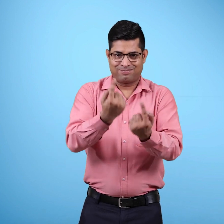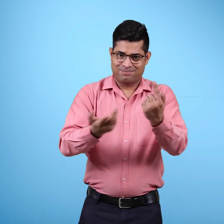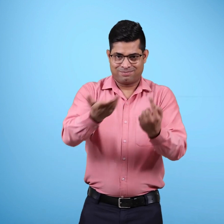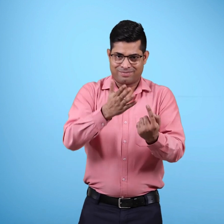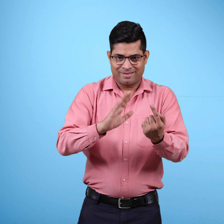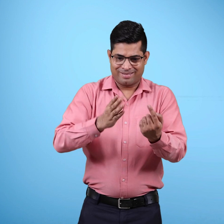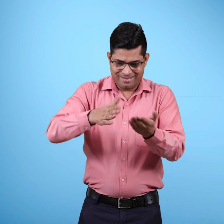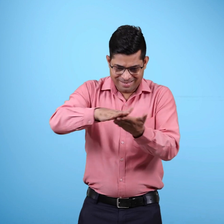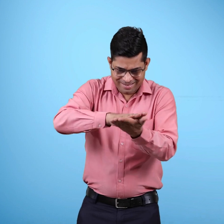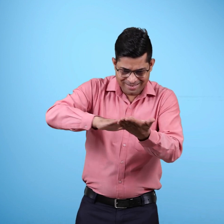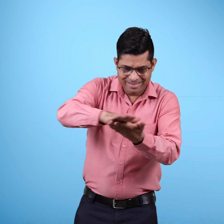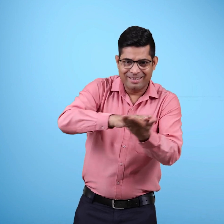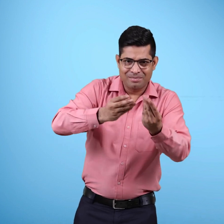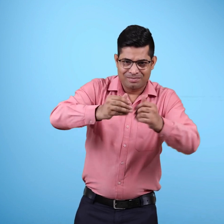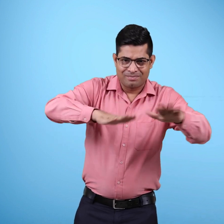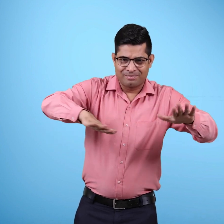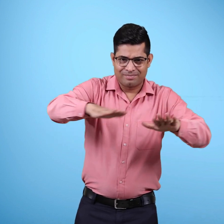Some plants develop branches